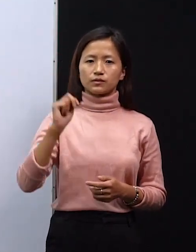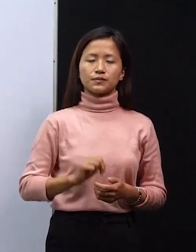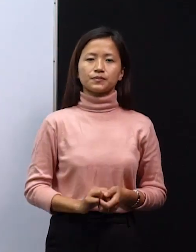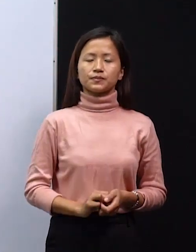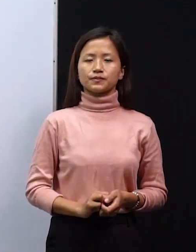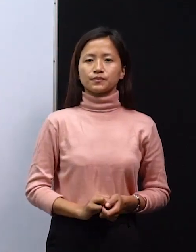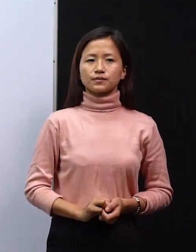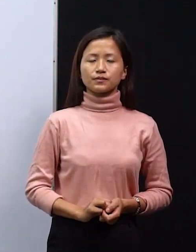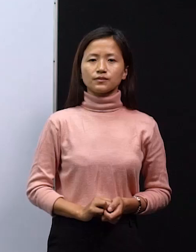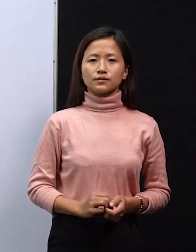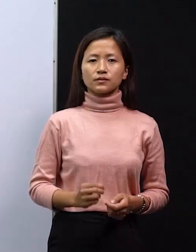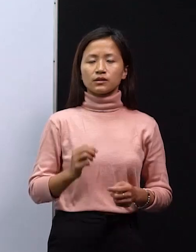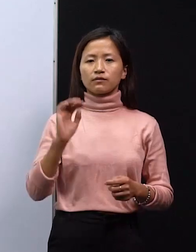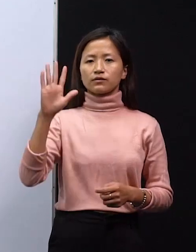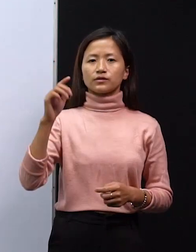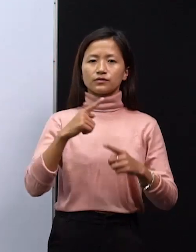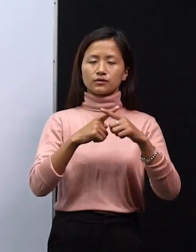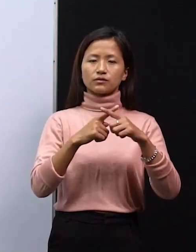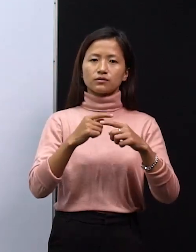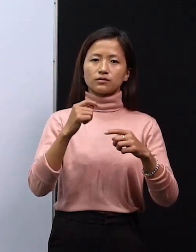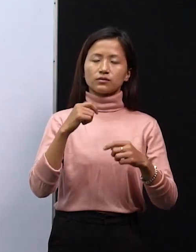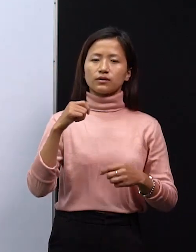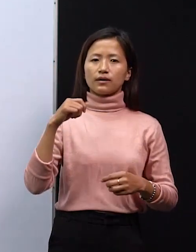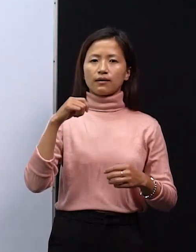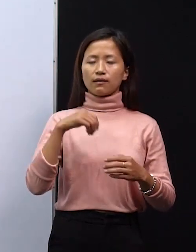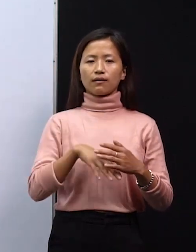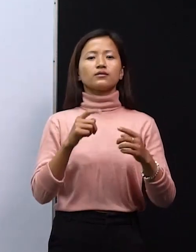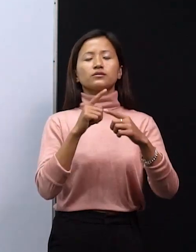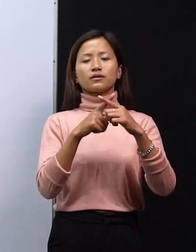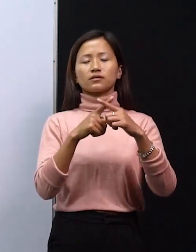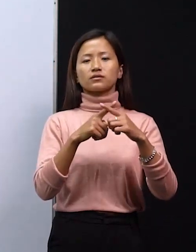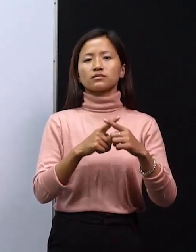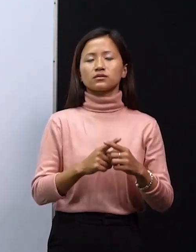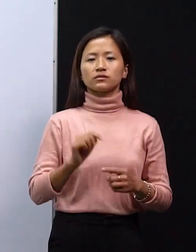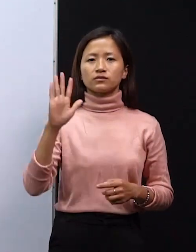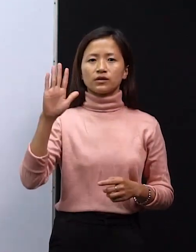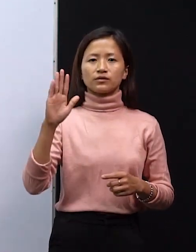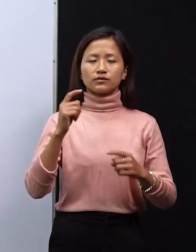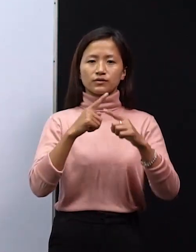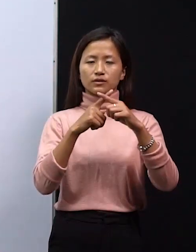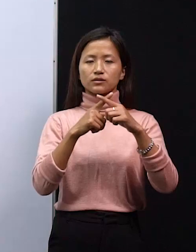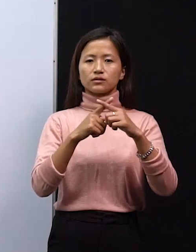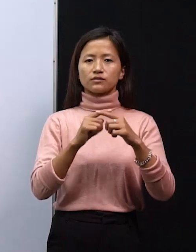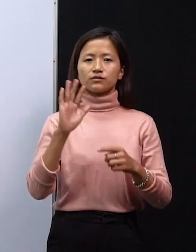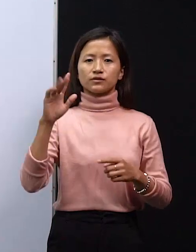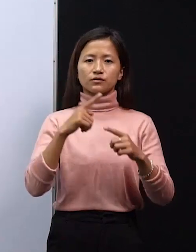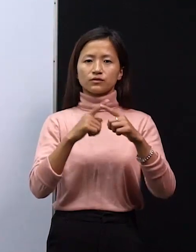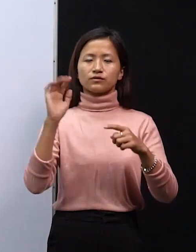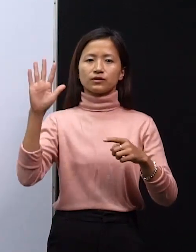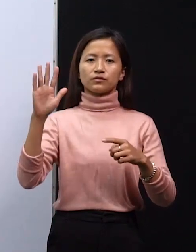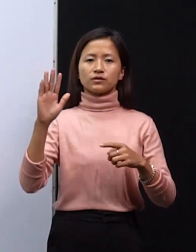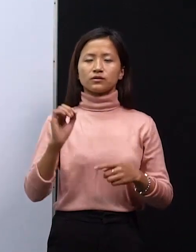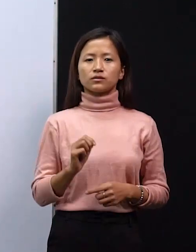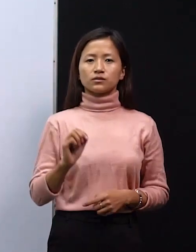Then minus 5 into x is 5x, plus 5 into 5 is